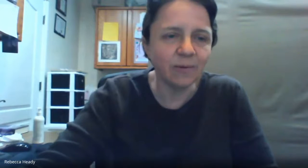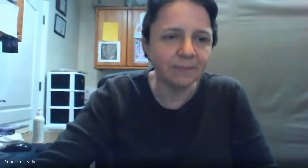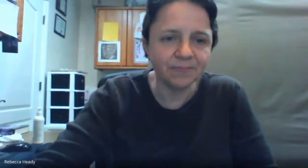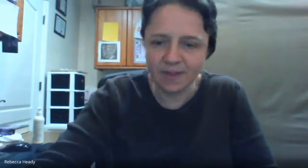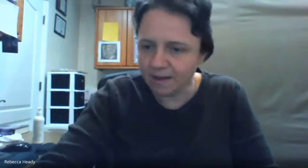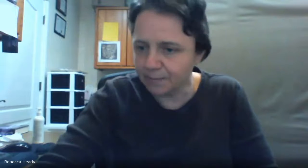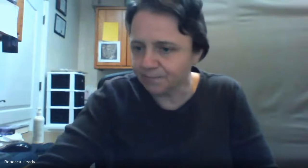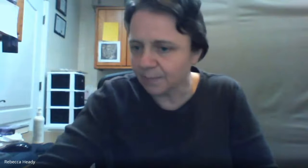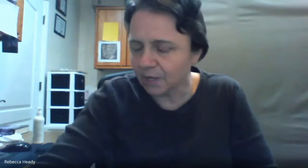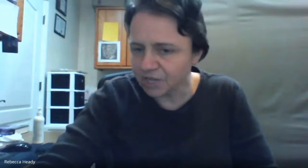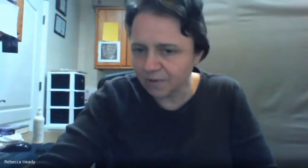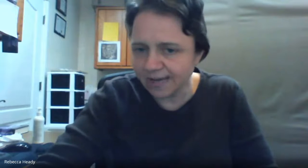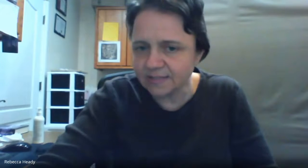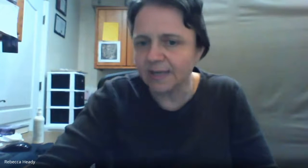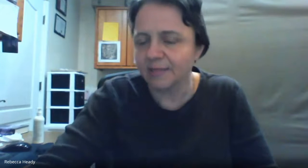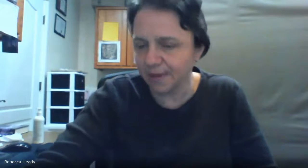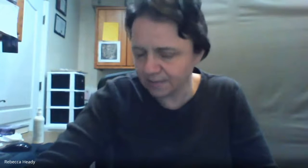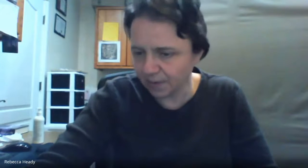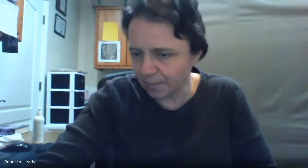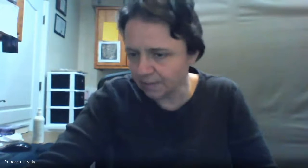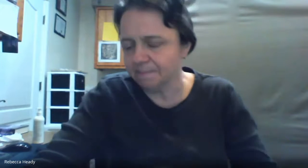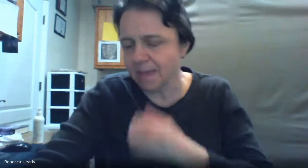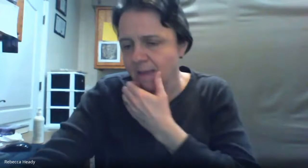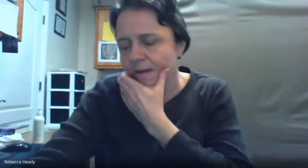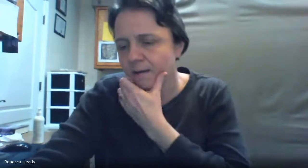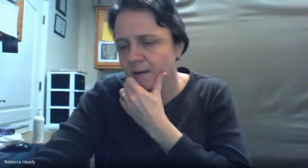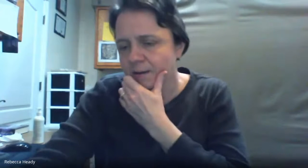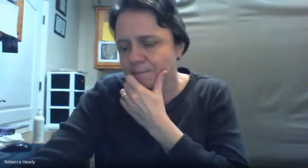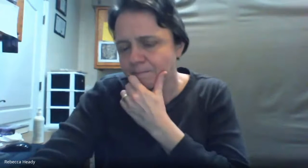anyway, good job, you guys. Thanks for coming. And